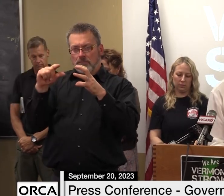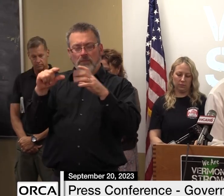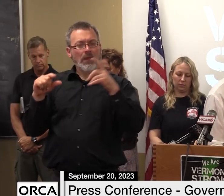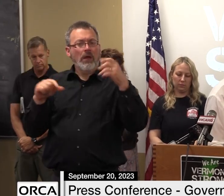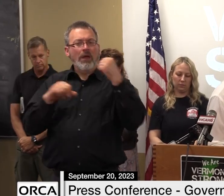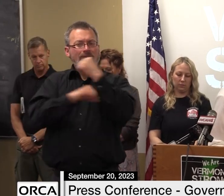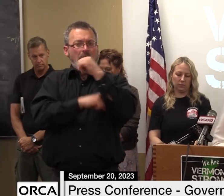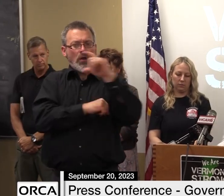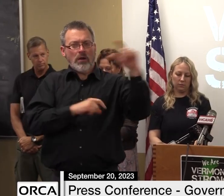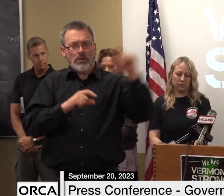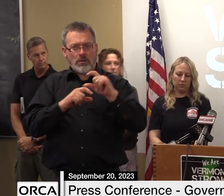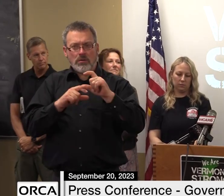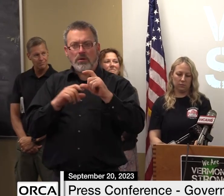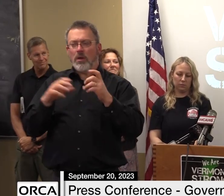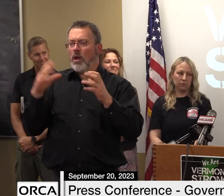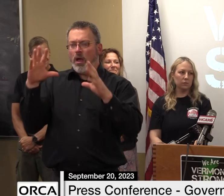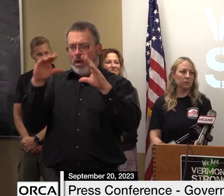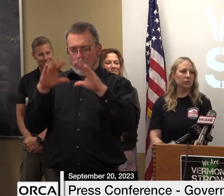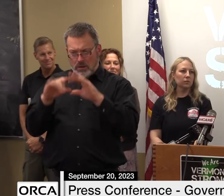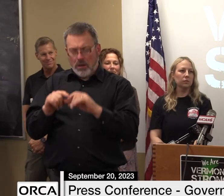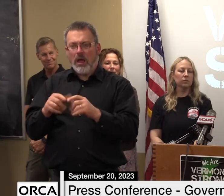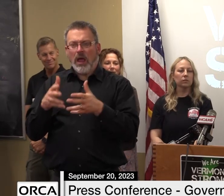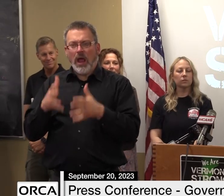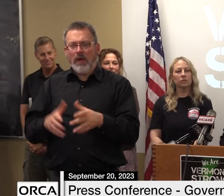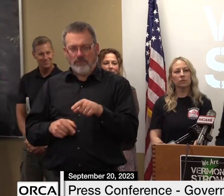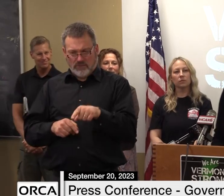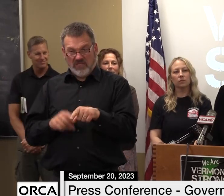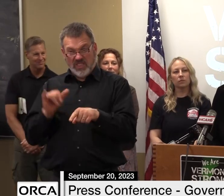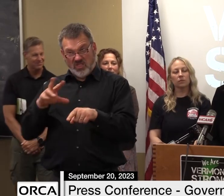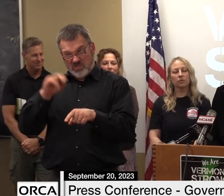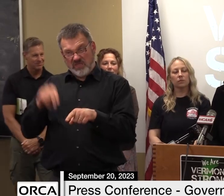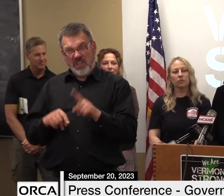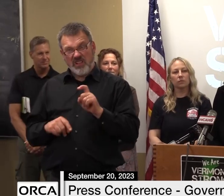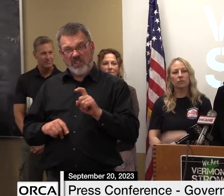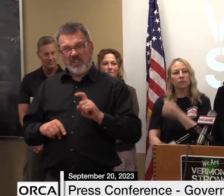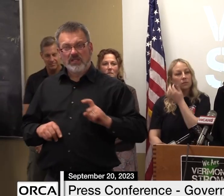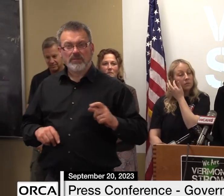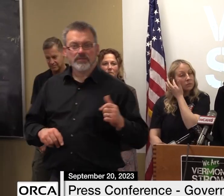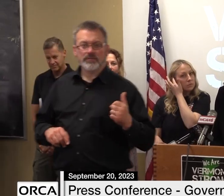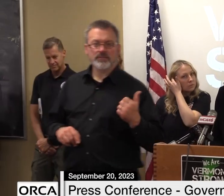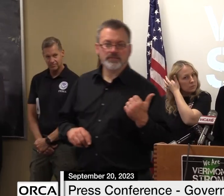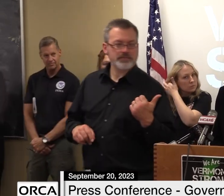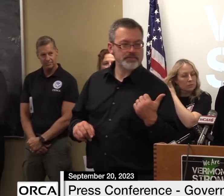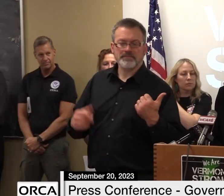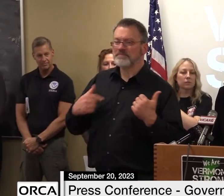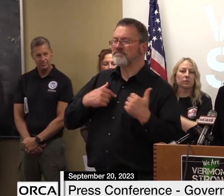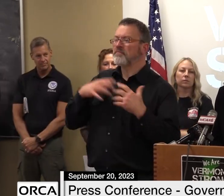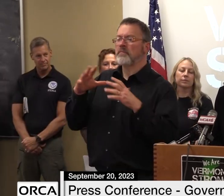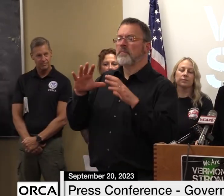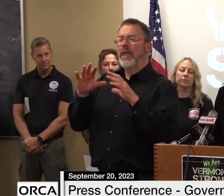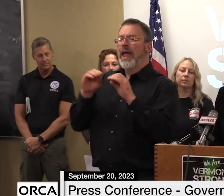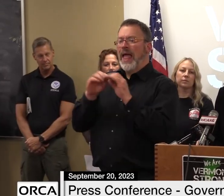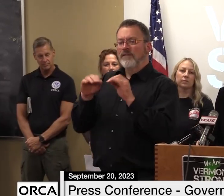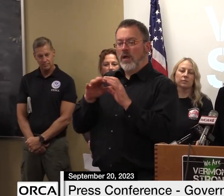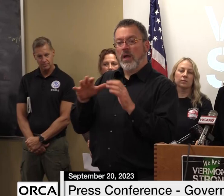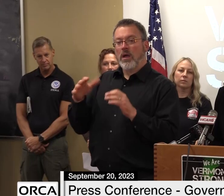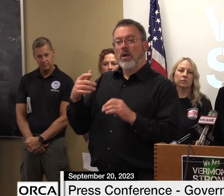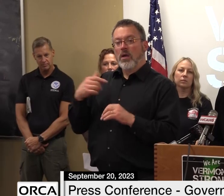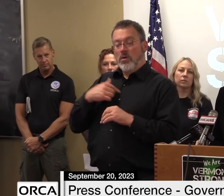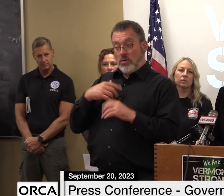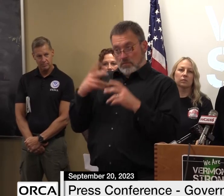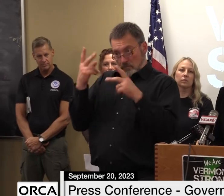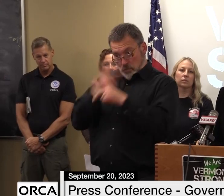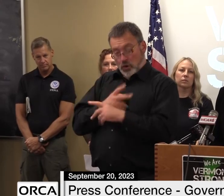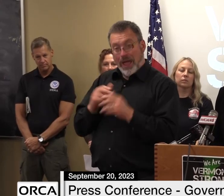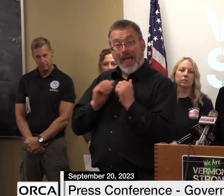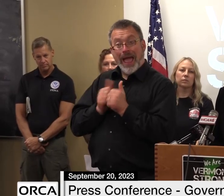Group. That's correct? Yeah, so the way it gets calculated is people put in their